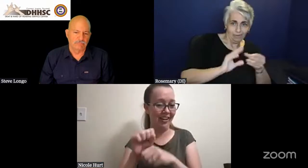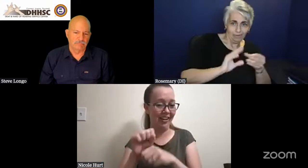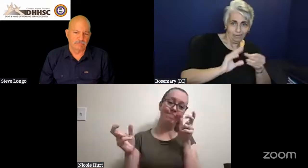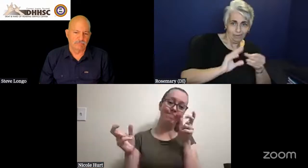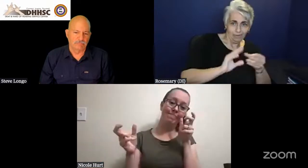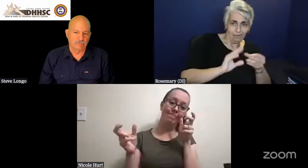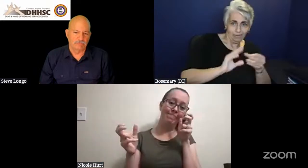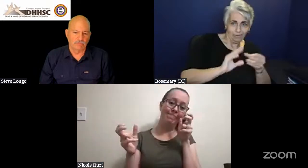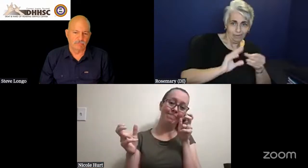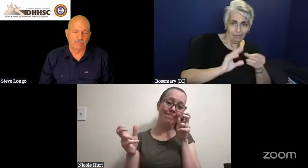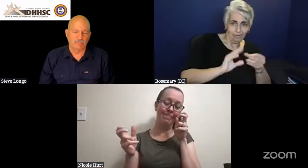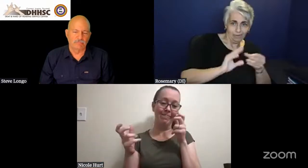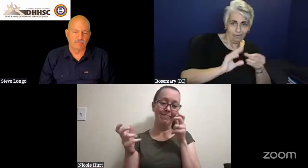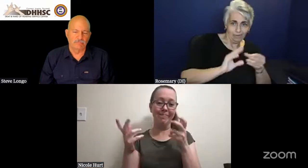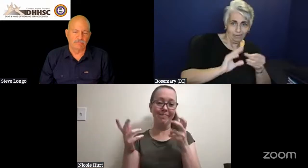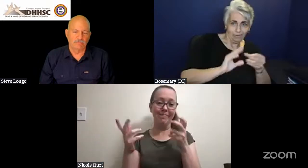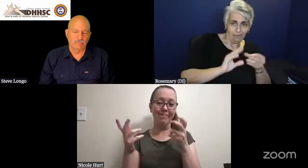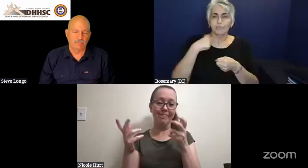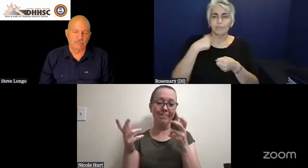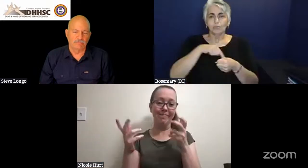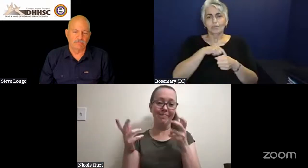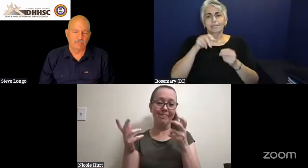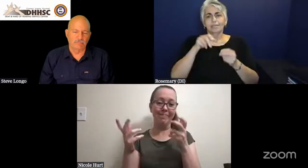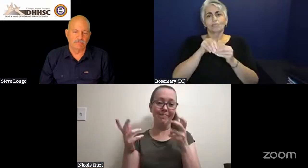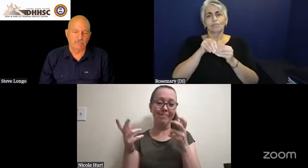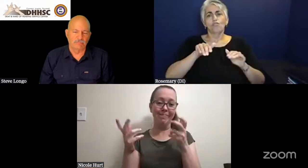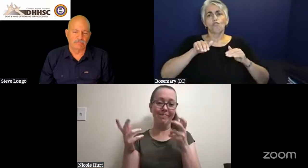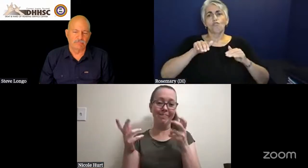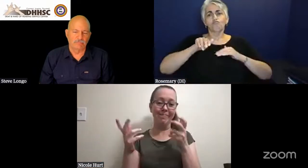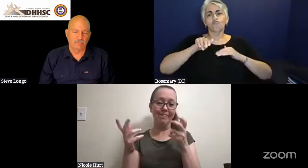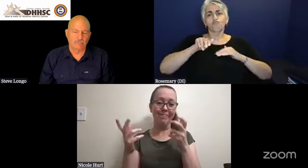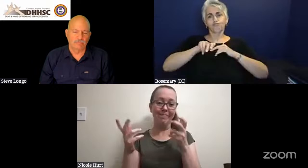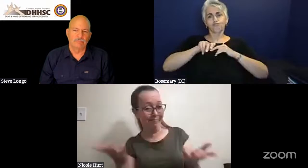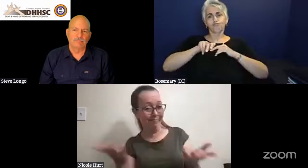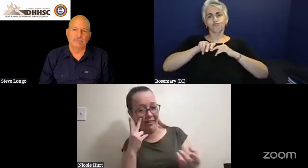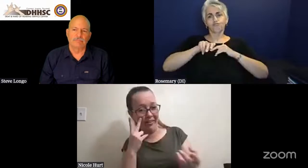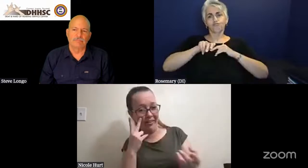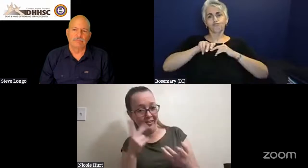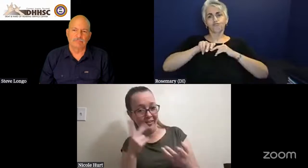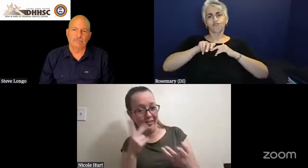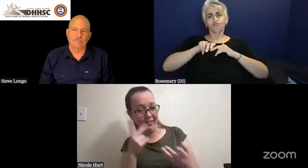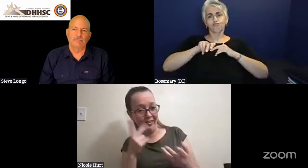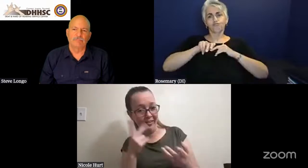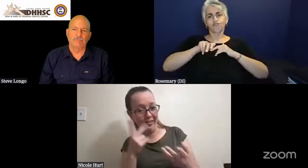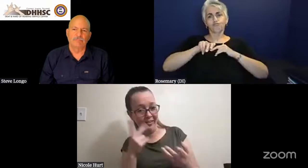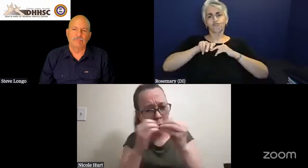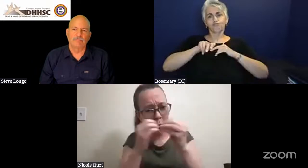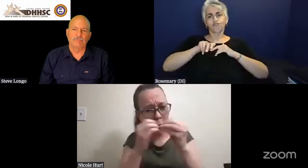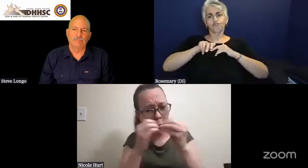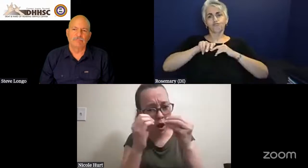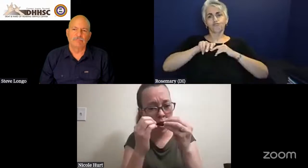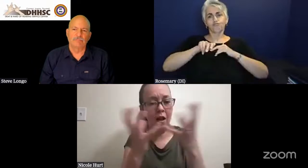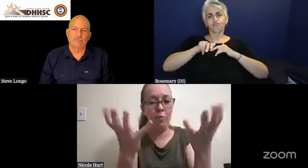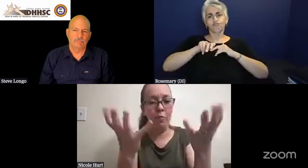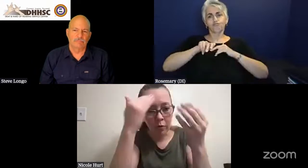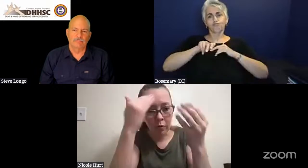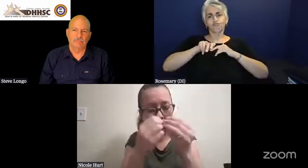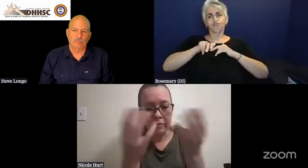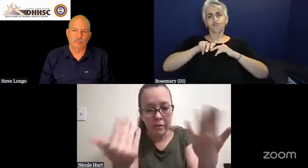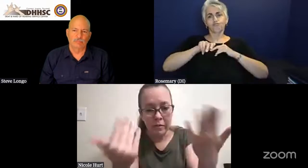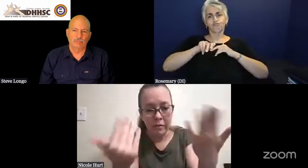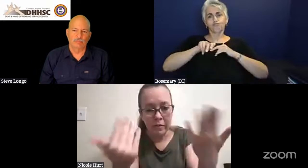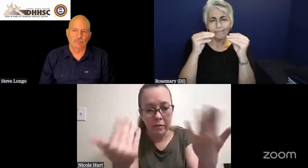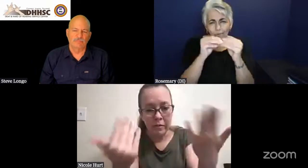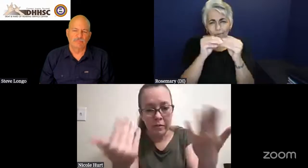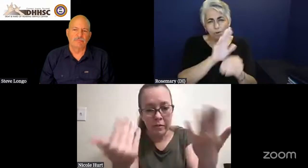time being community members sharing and 30% of the time board sharing. That way we can sit back and